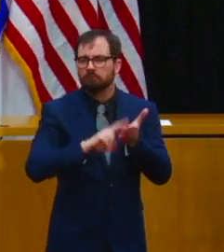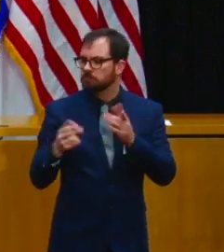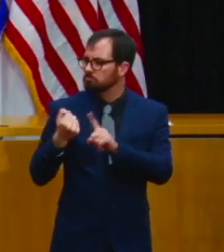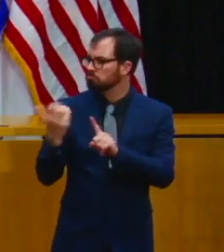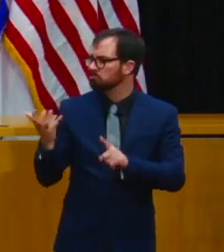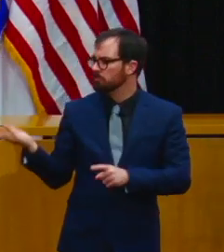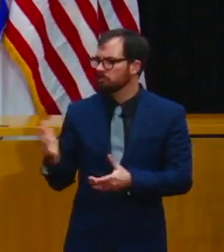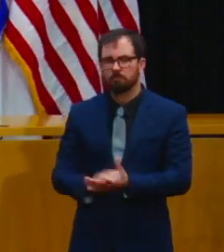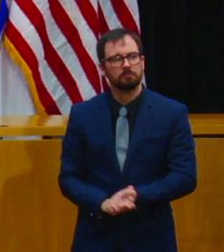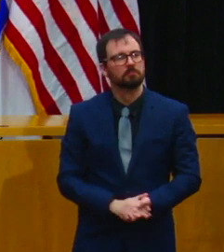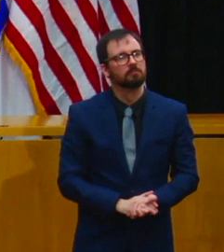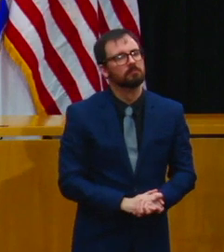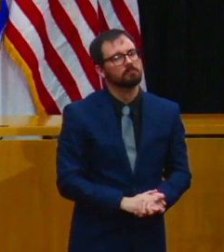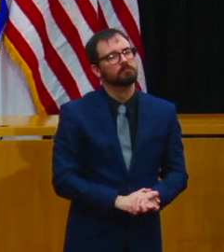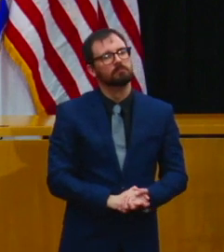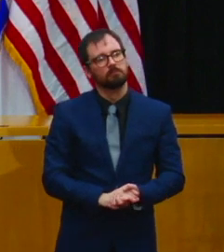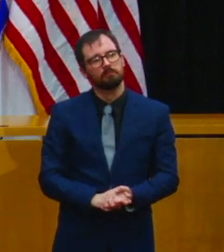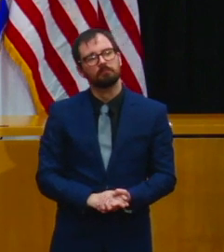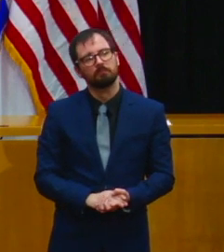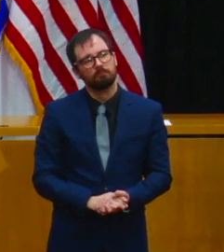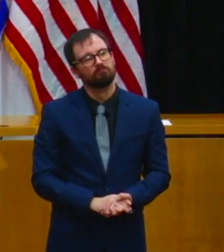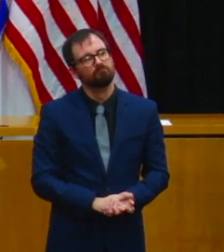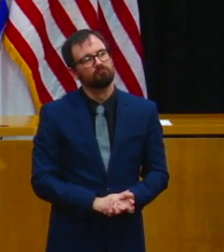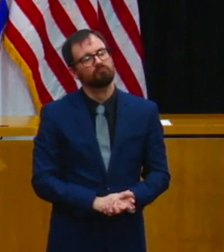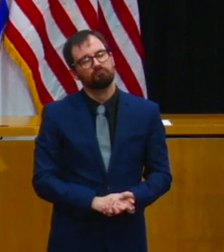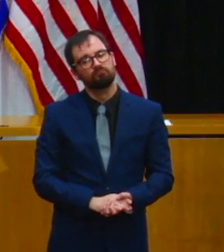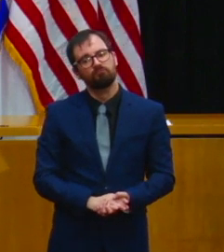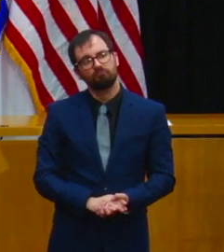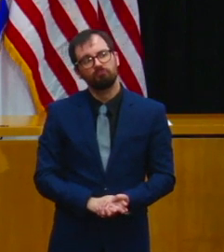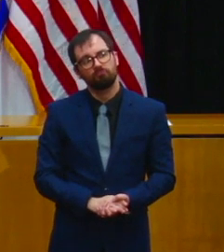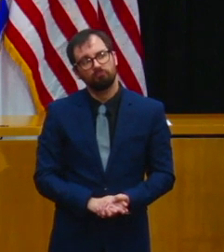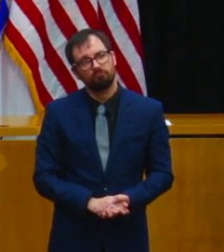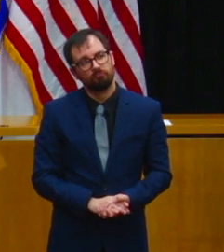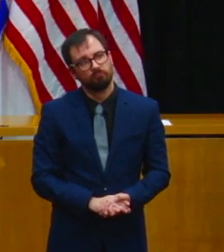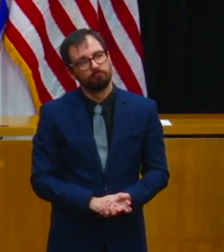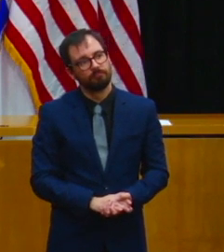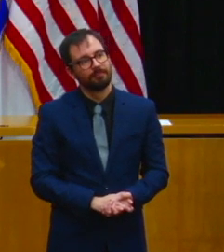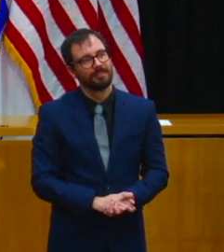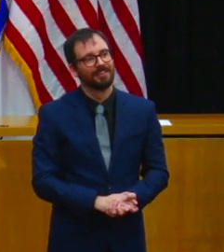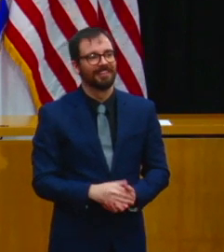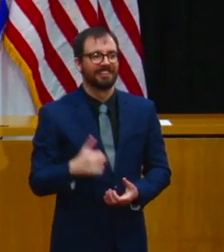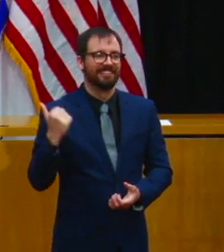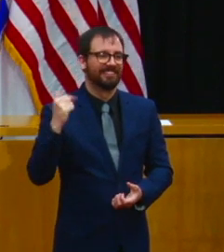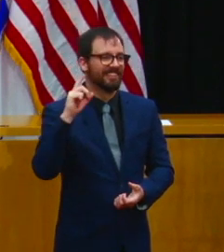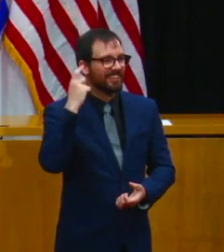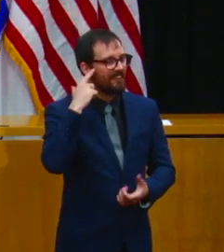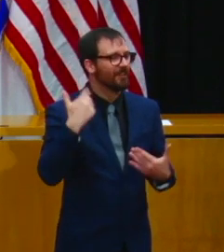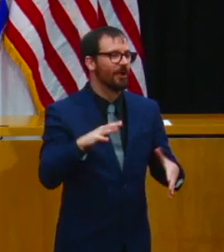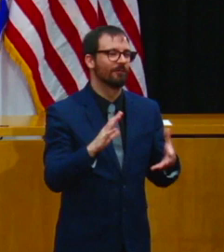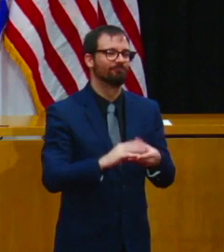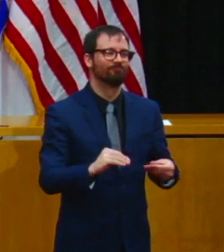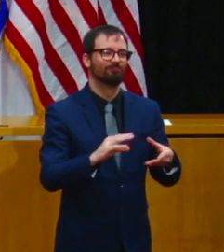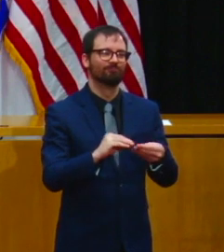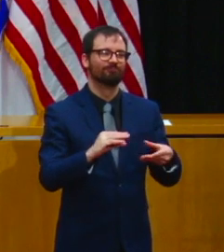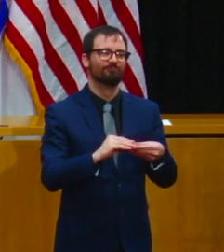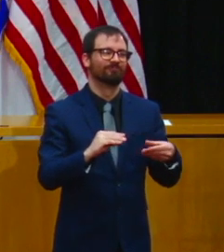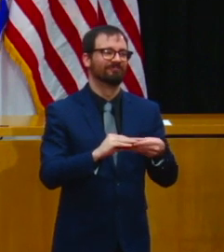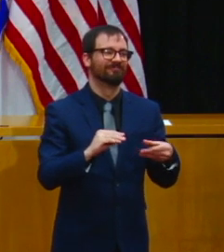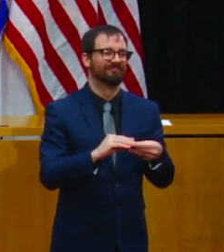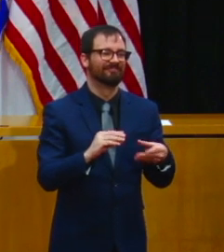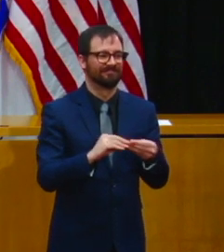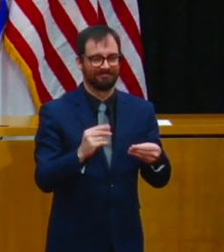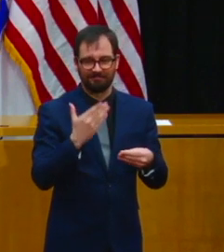Yeah. The governor's doing a great preview for our next series of announcements. So we, as you know,